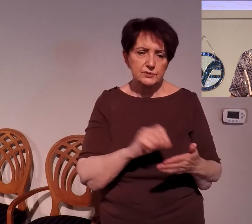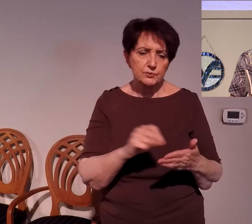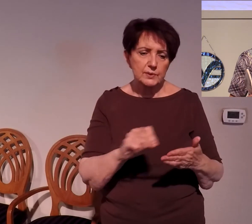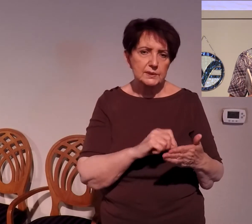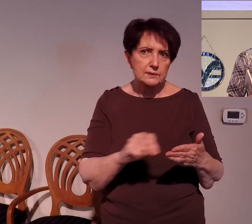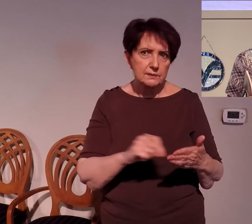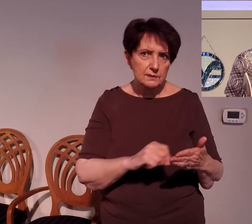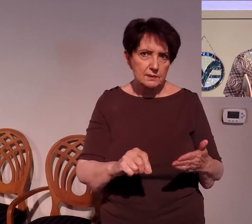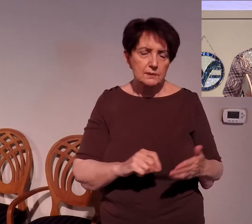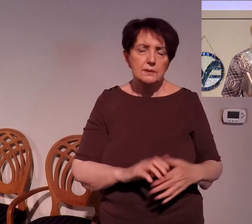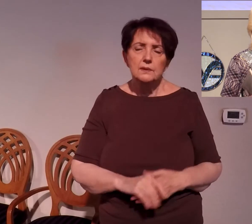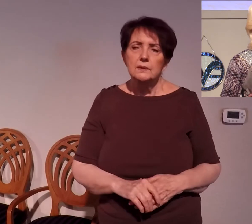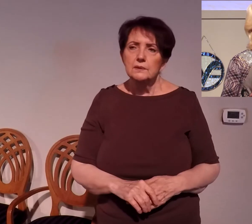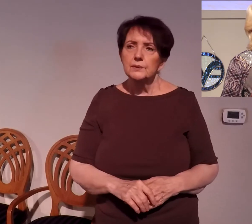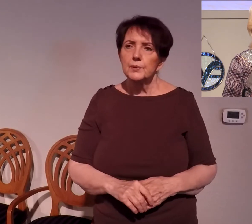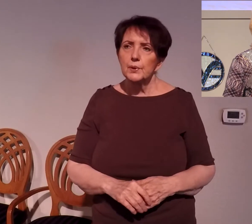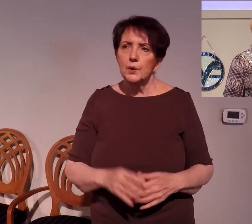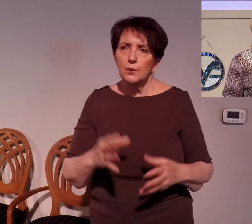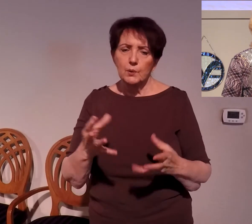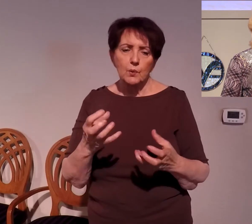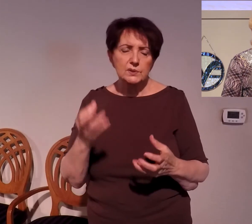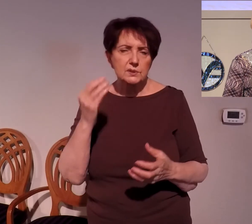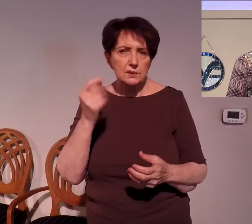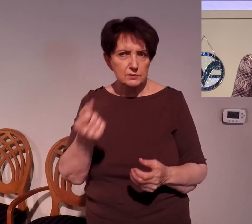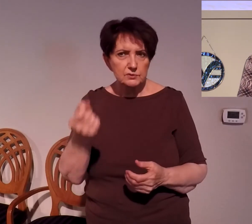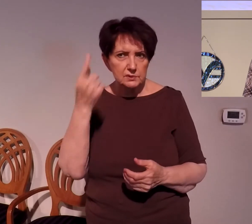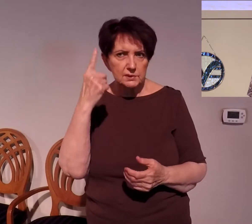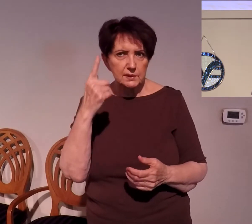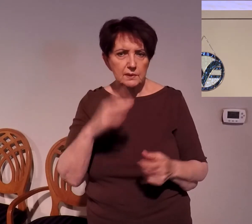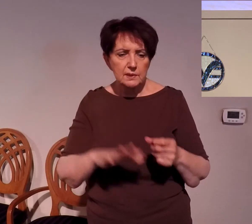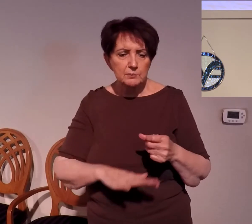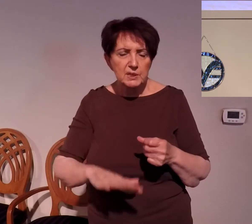the essential nature of it, not just the word of it.